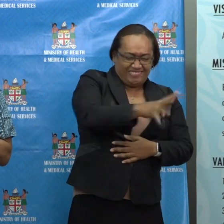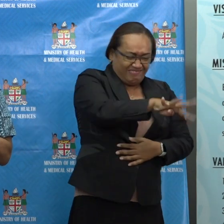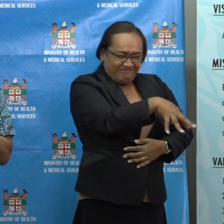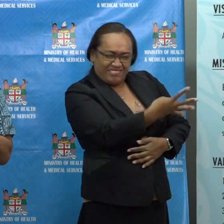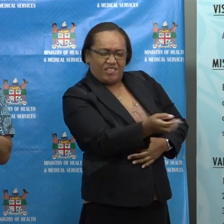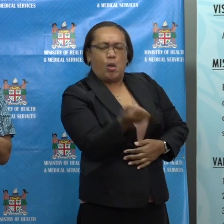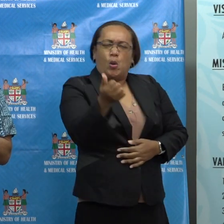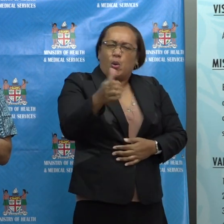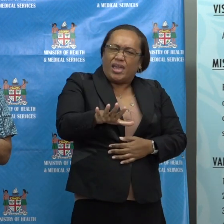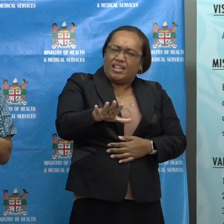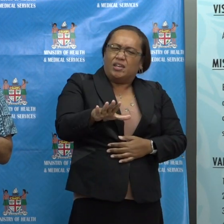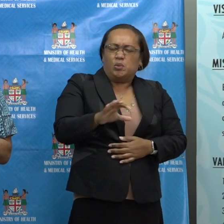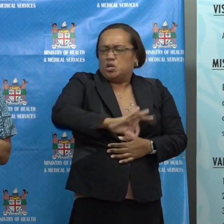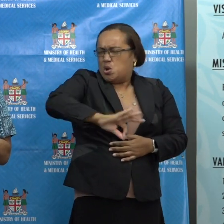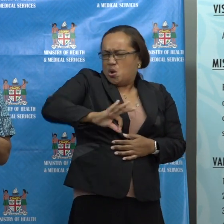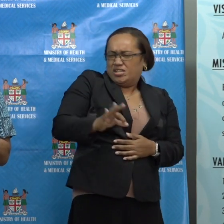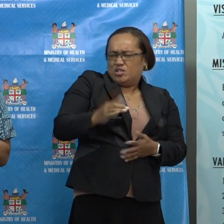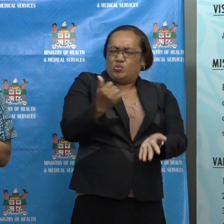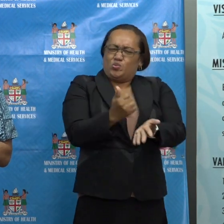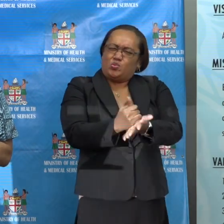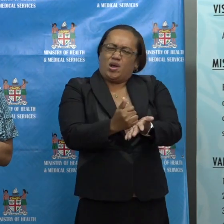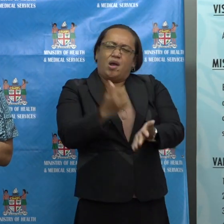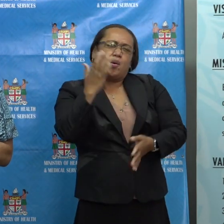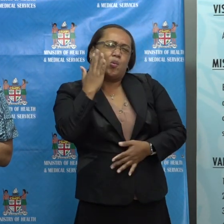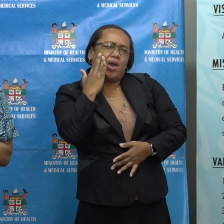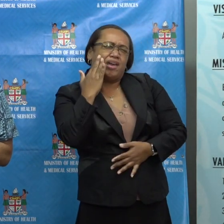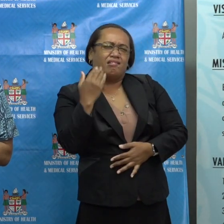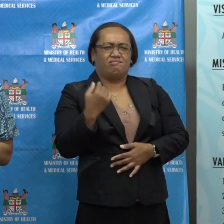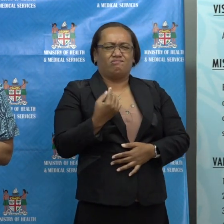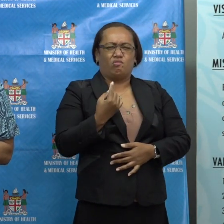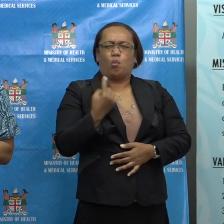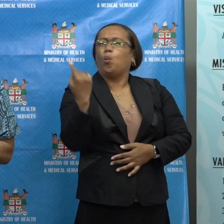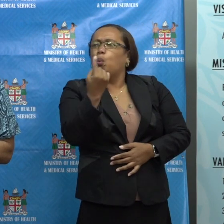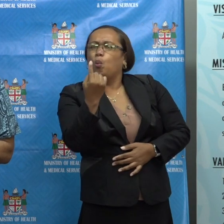been in contact with before and after she was infected.